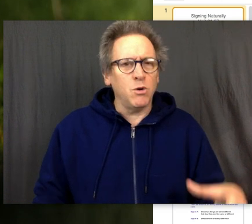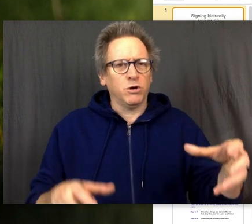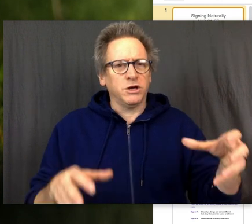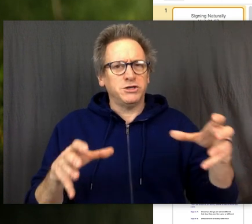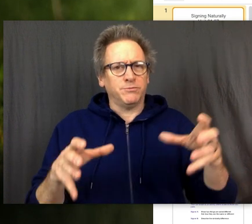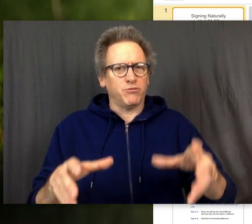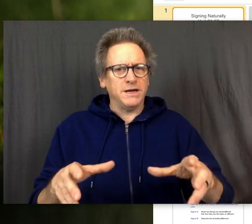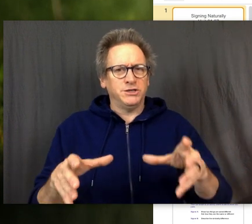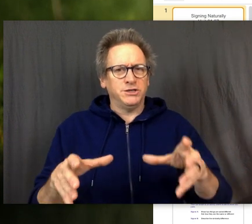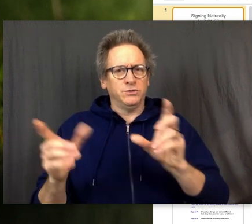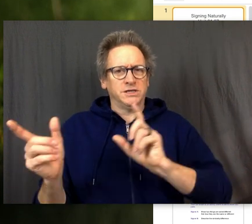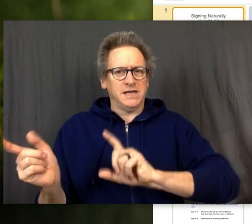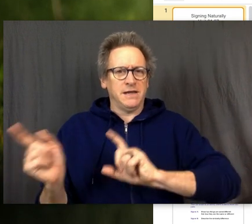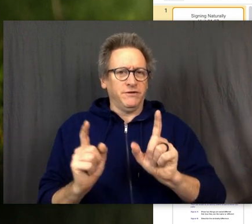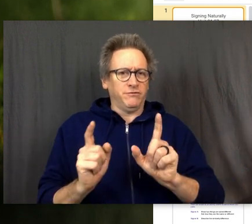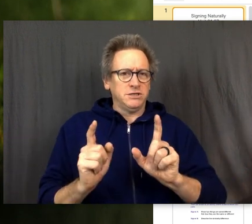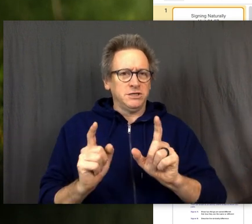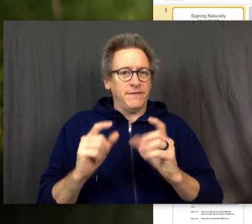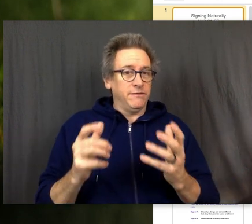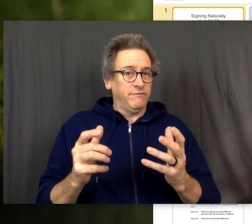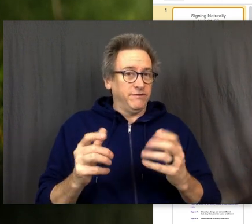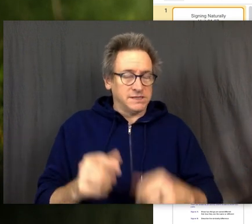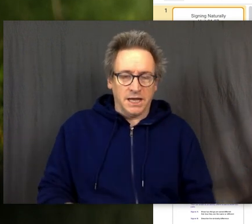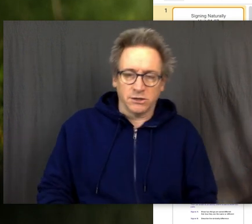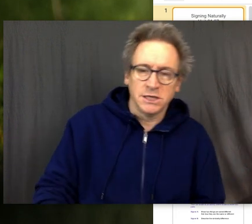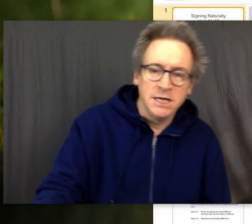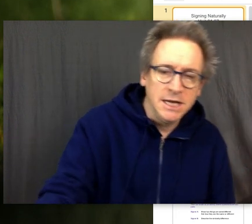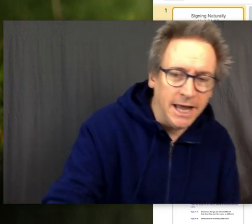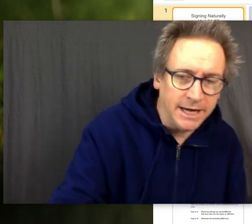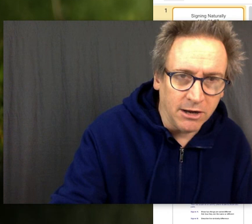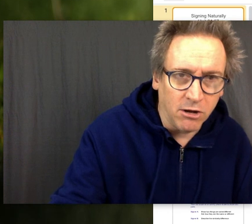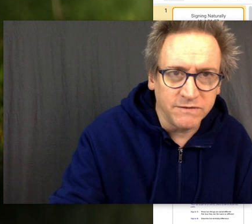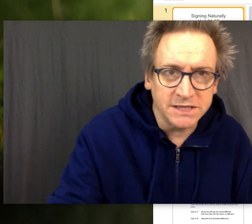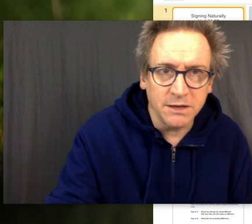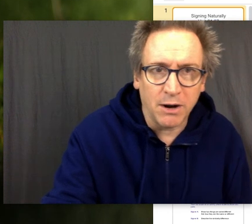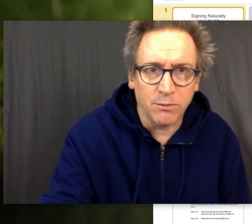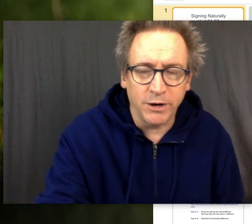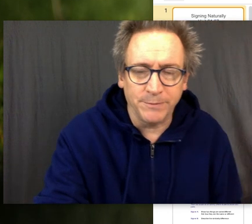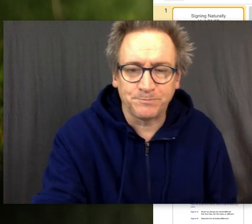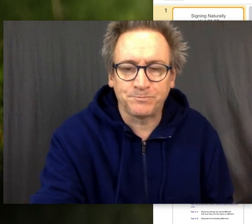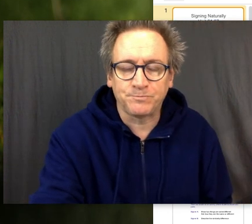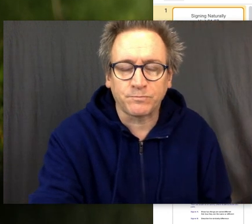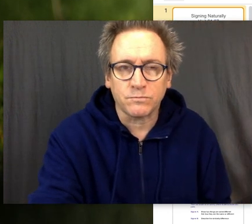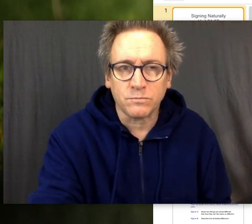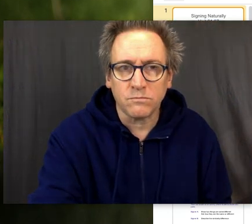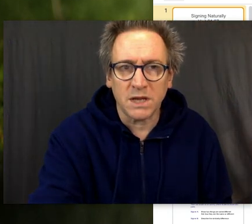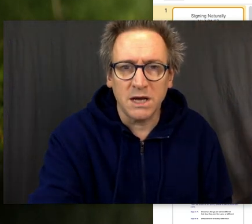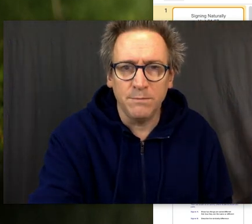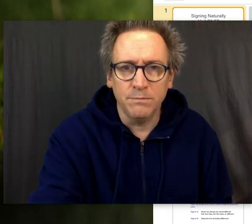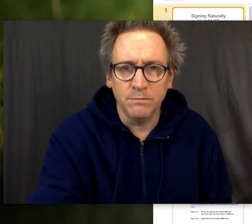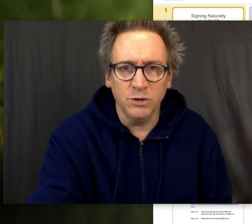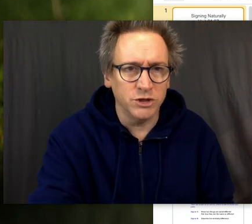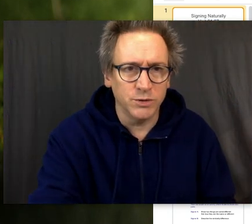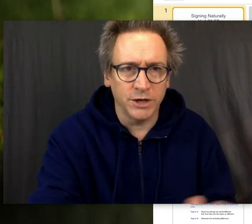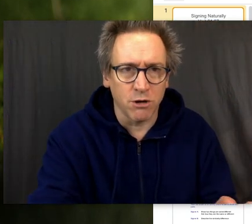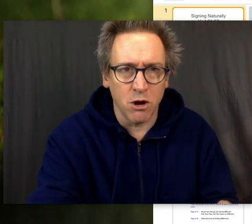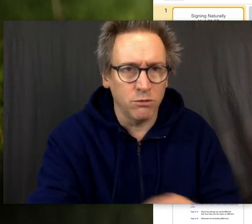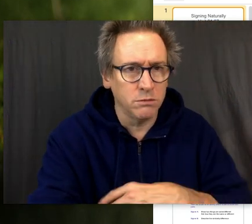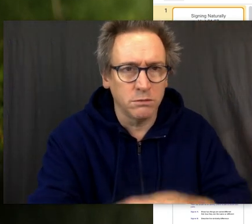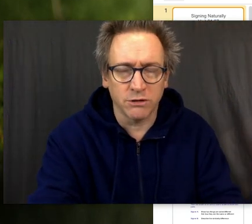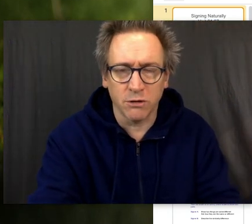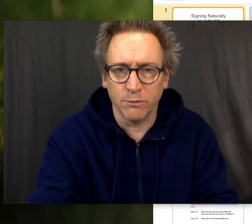So we're going to jump right to the same and different, and then the fist letters. And all of this in the PowerPoint you can do on